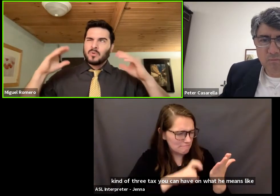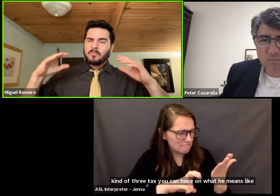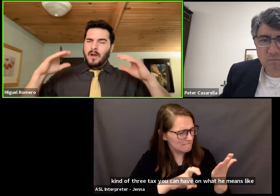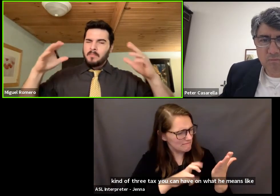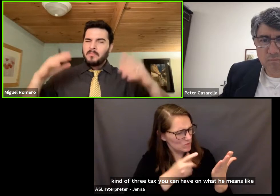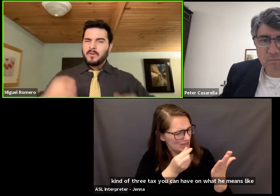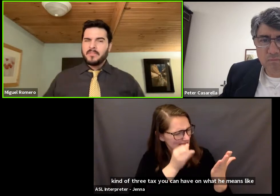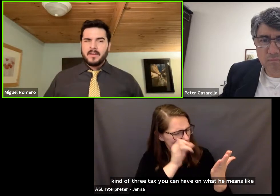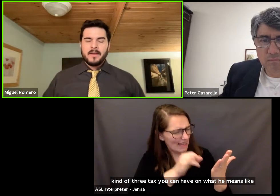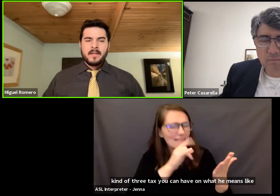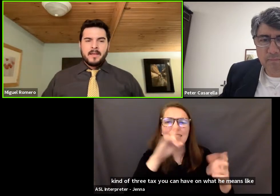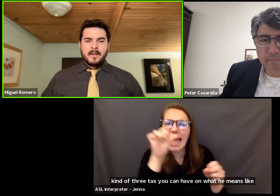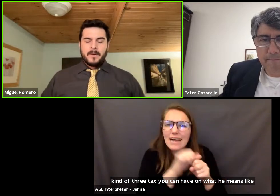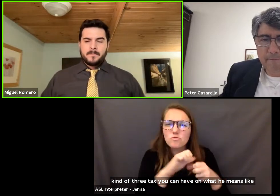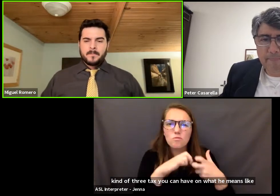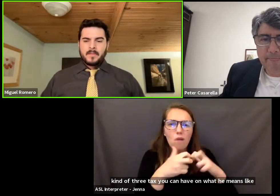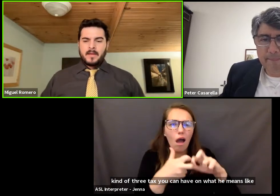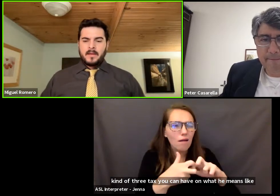is the actual problem